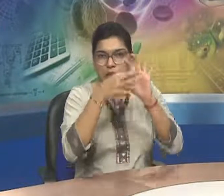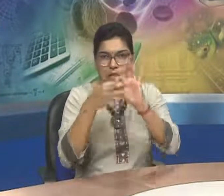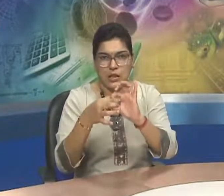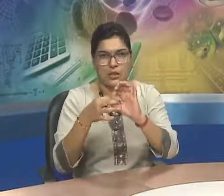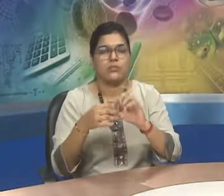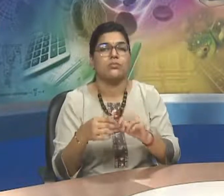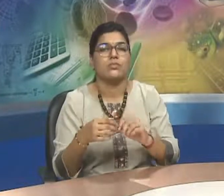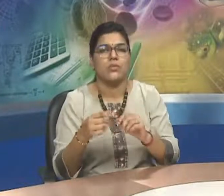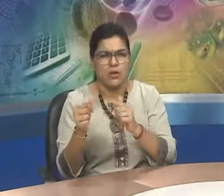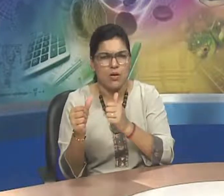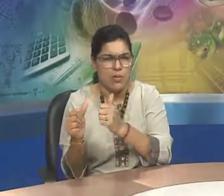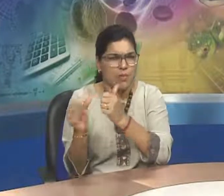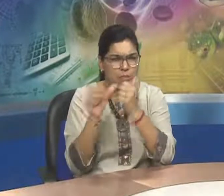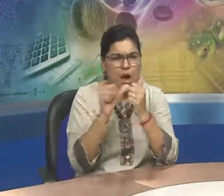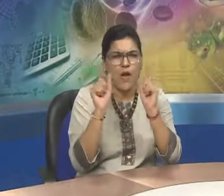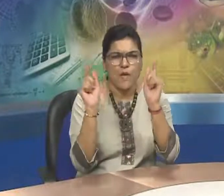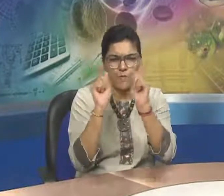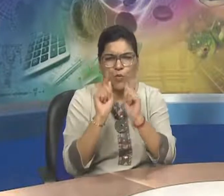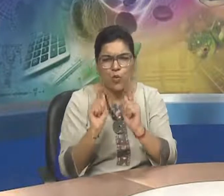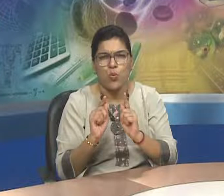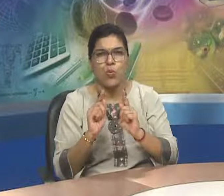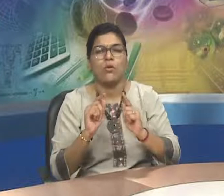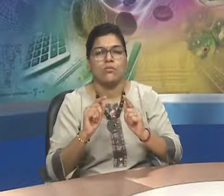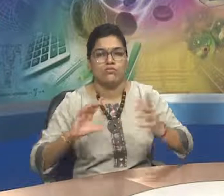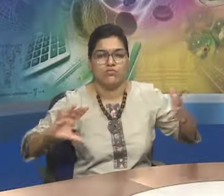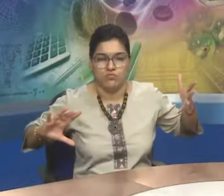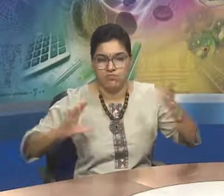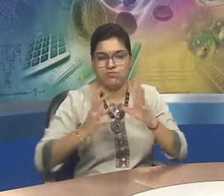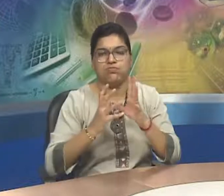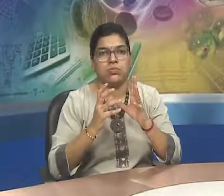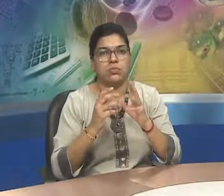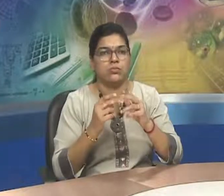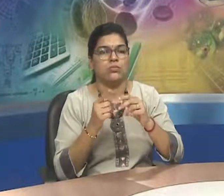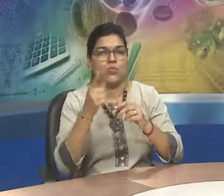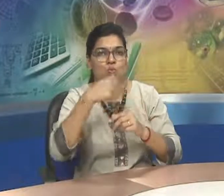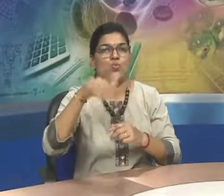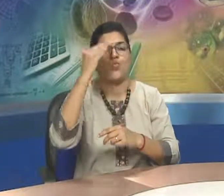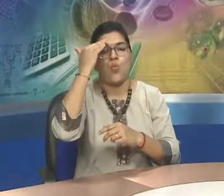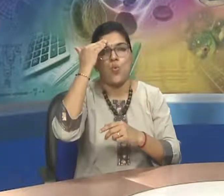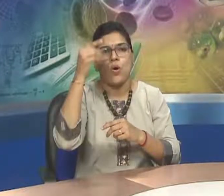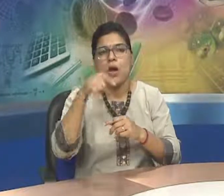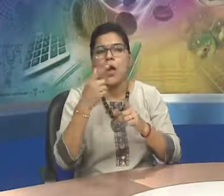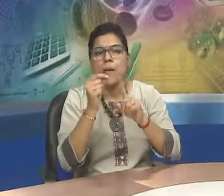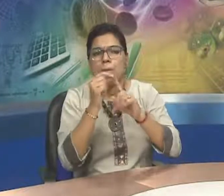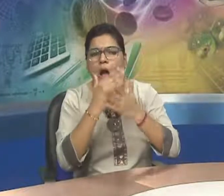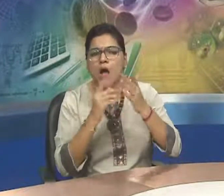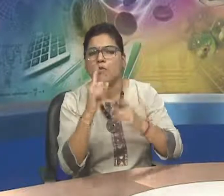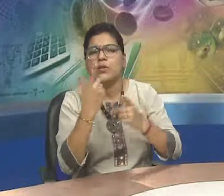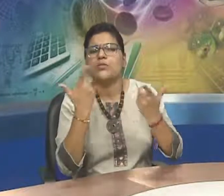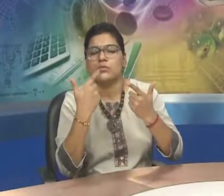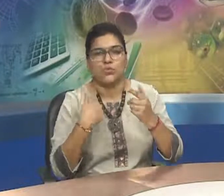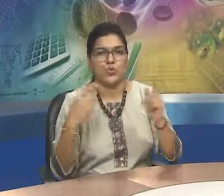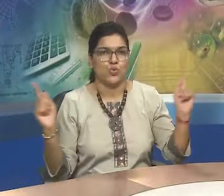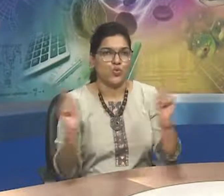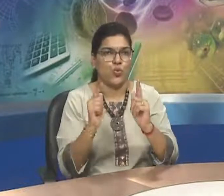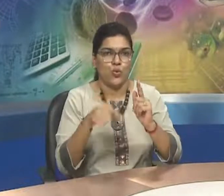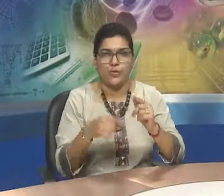In part 1 video, we covered few of the content of this lesson. In part